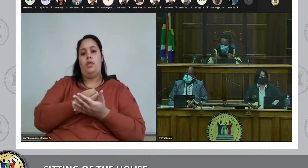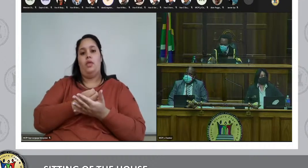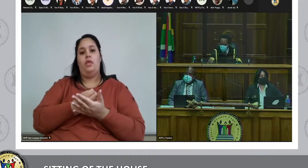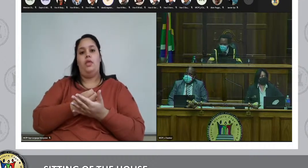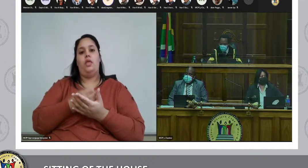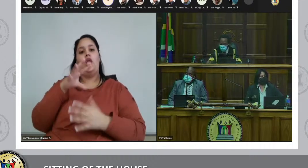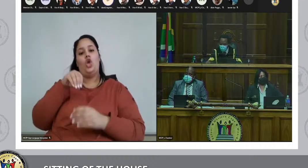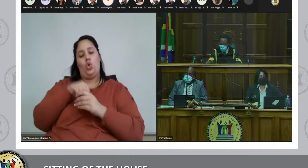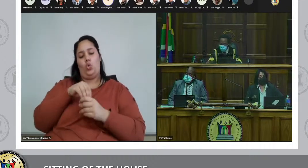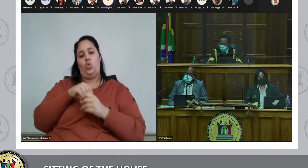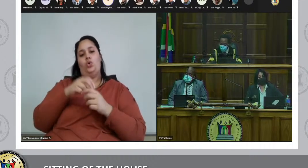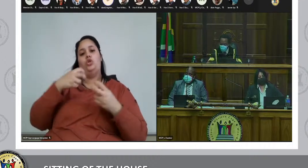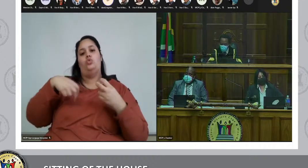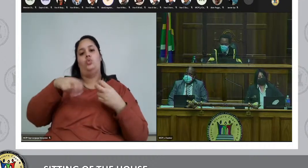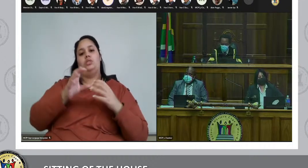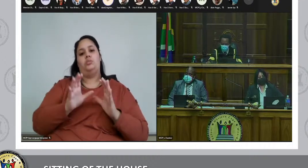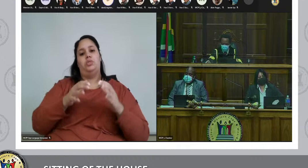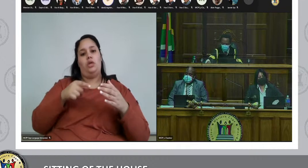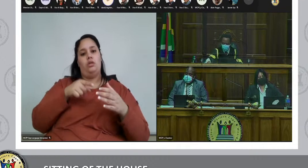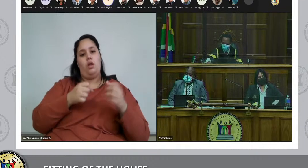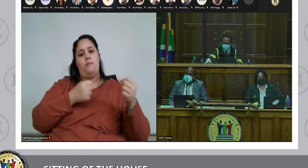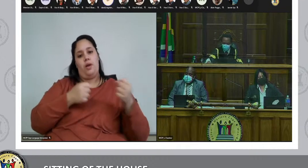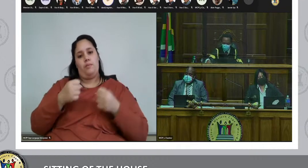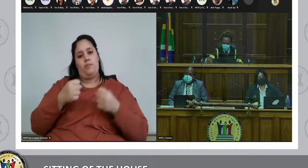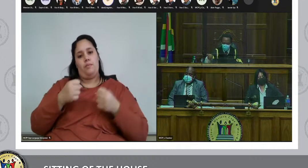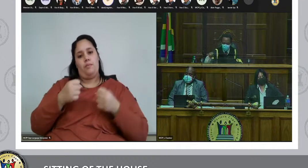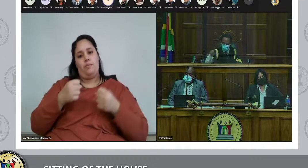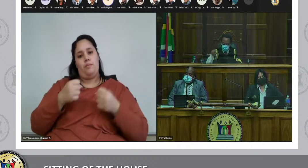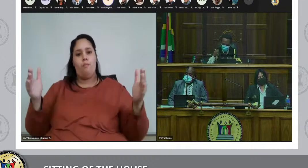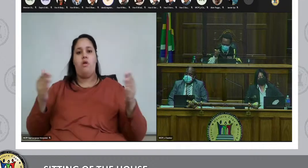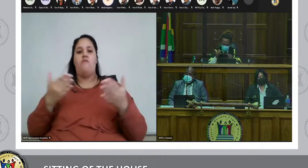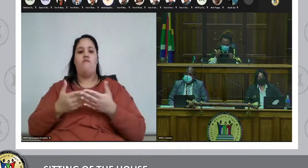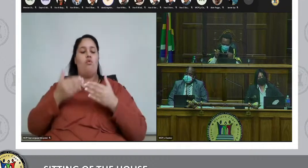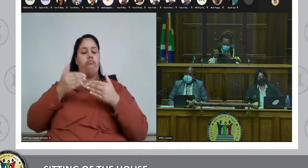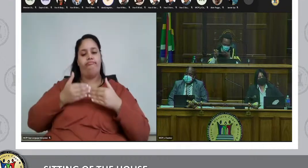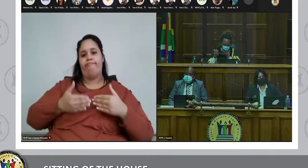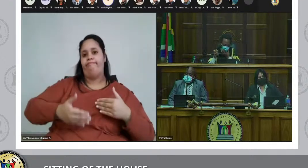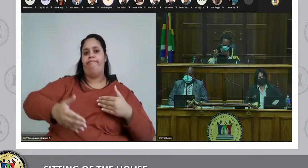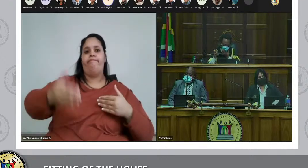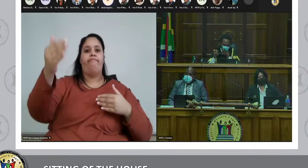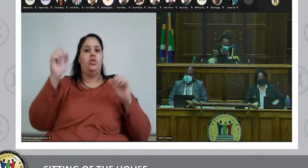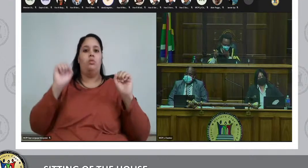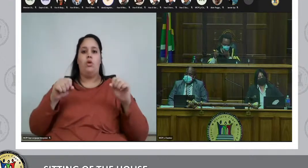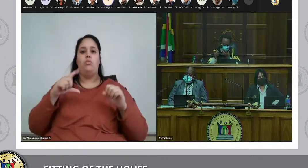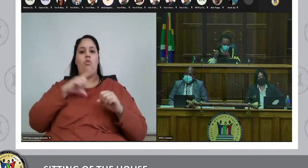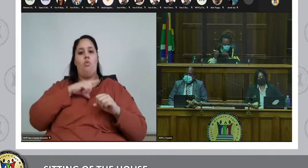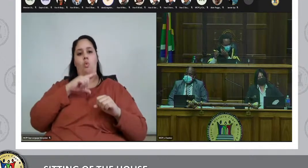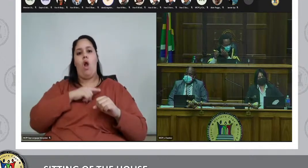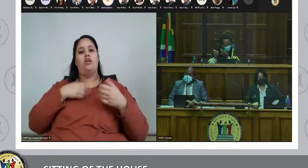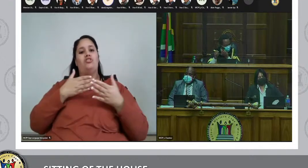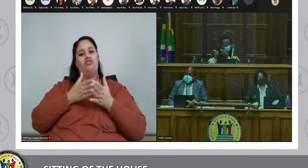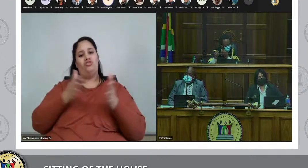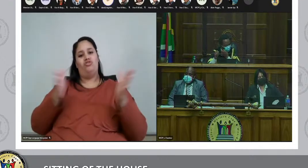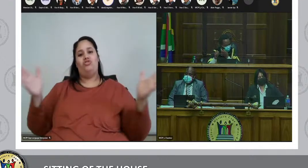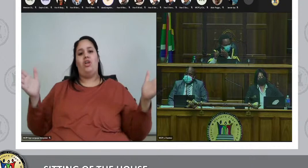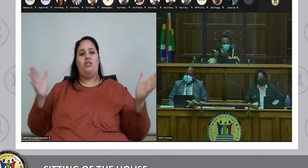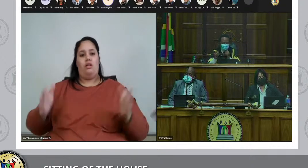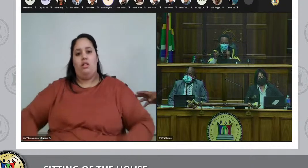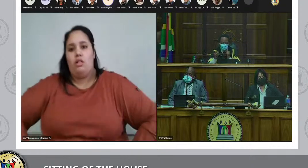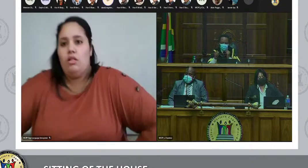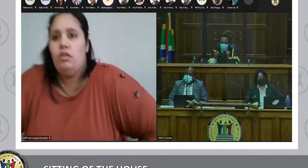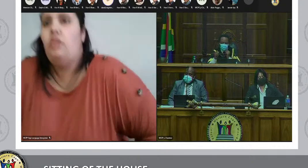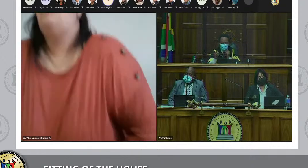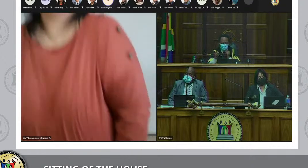including the tourism sector, remains open for as long as possible, because our general approach, of course, is to keep the